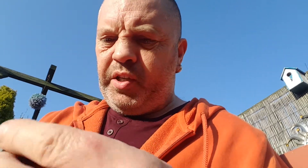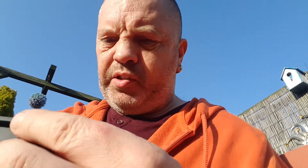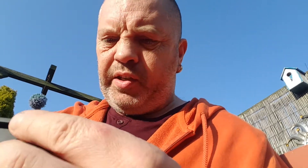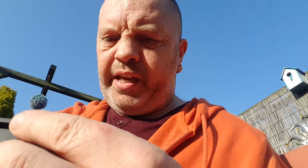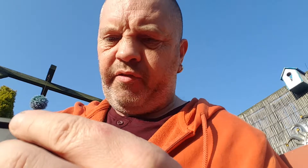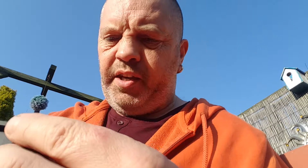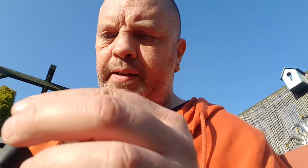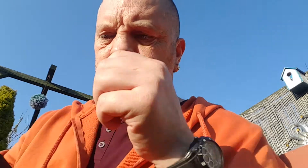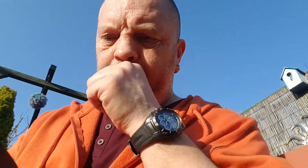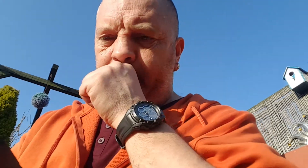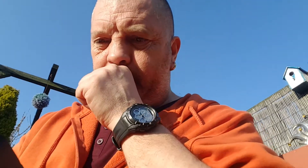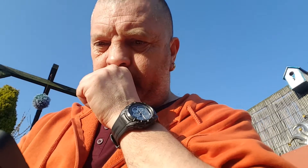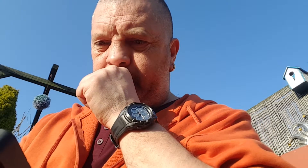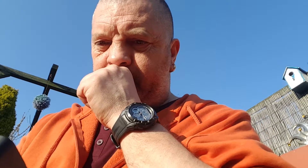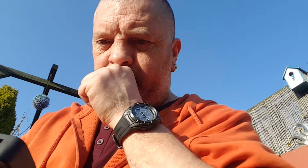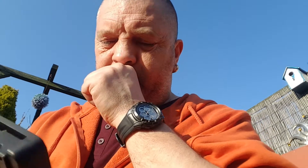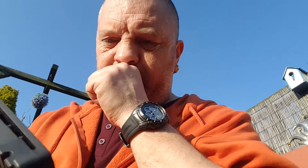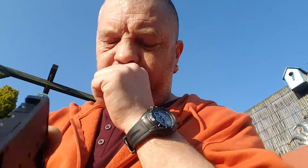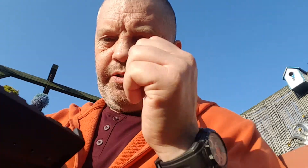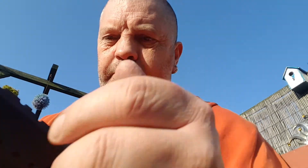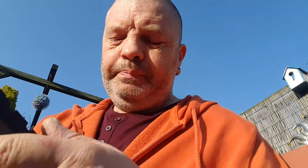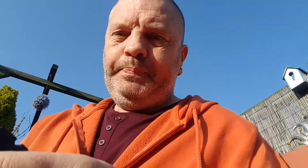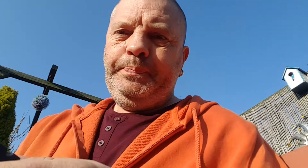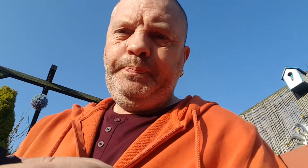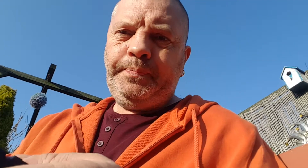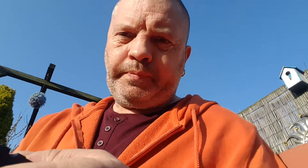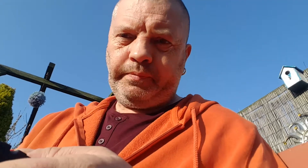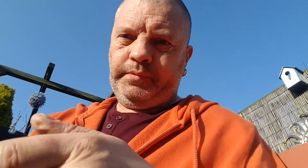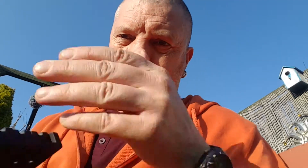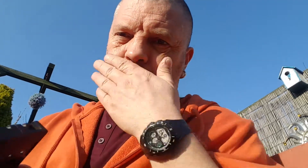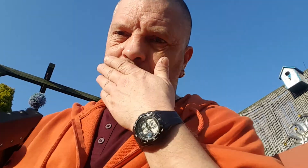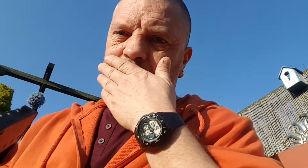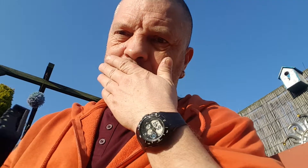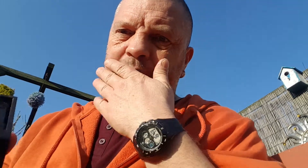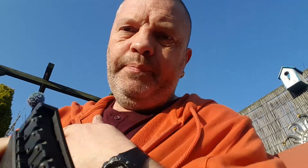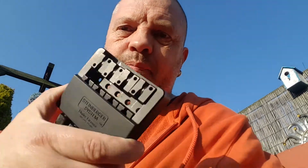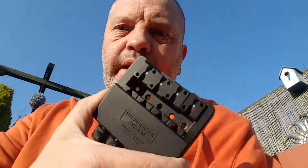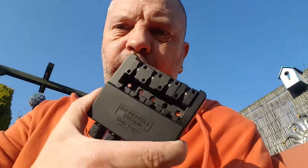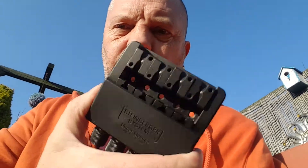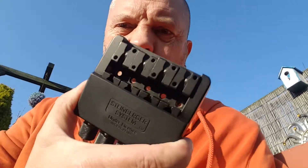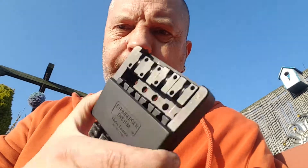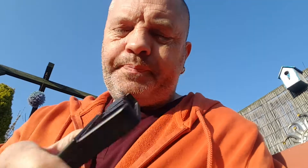decent heavy cast material. Excuse me. It's awesome.